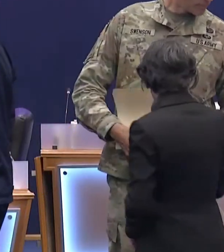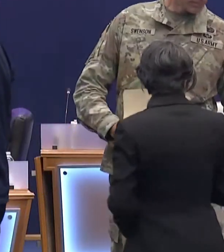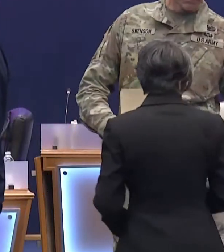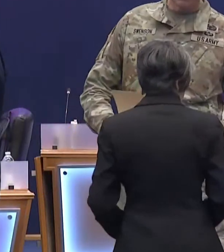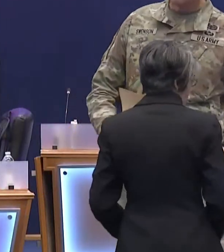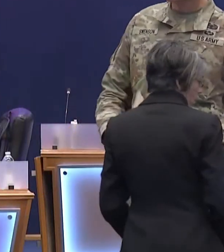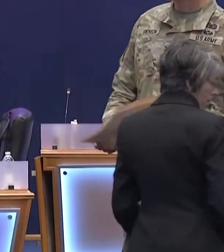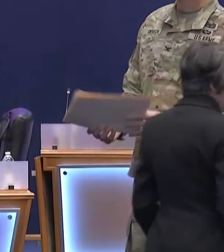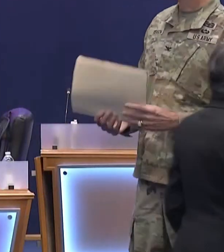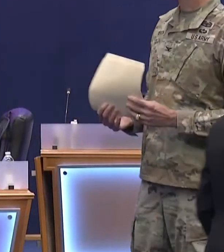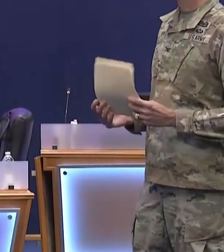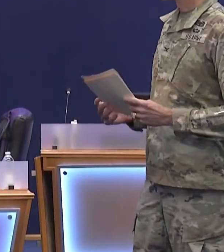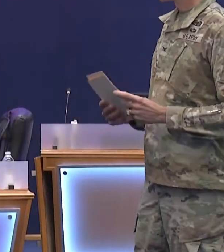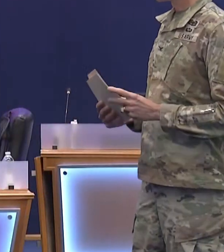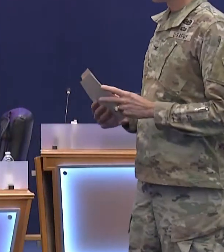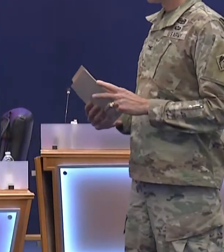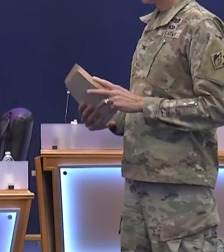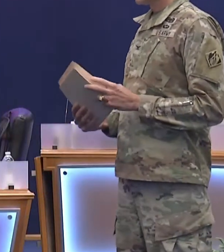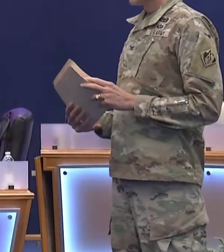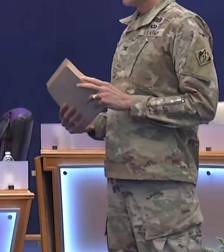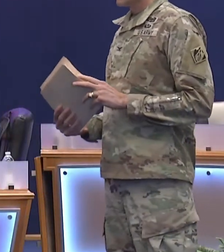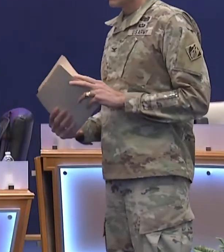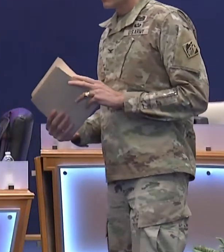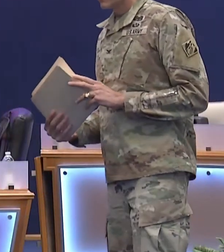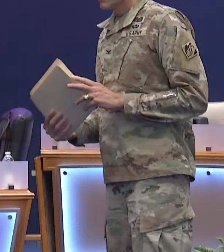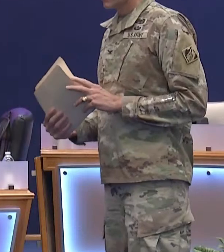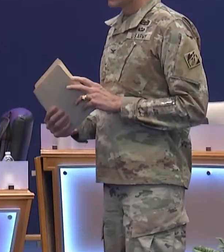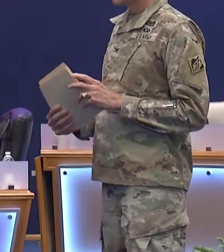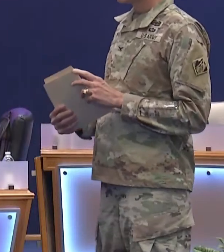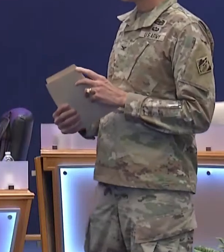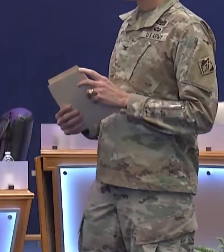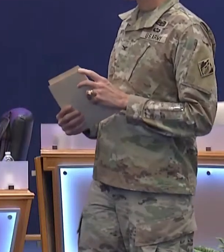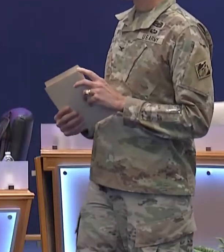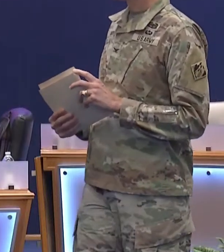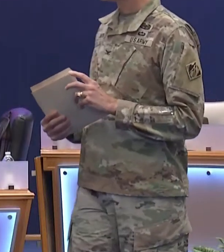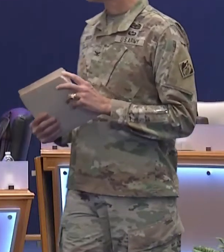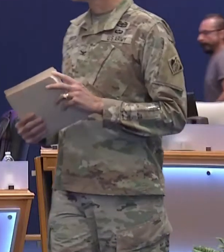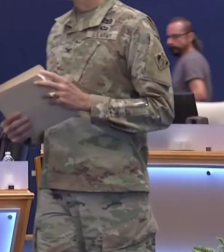speakers available. We can do a pullout right over here to my right. If you would like a